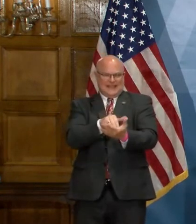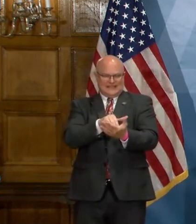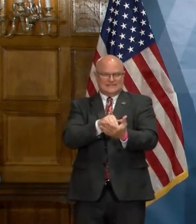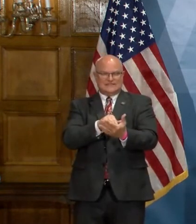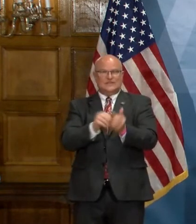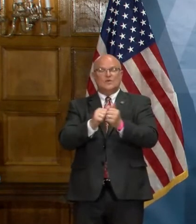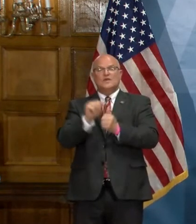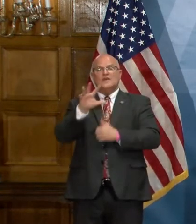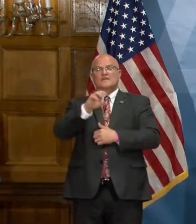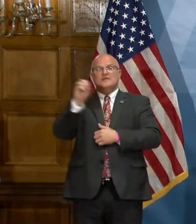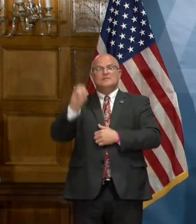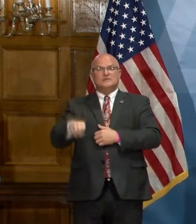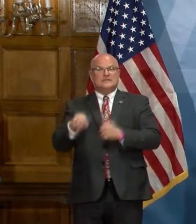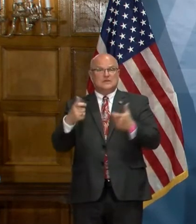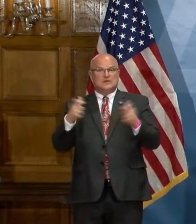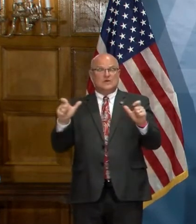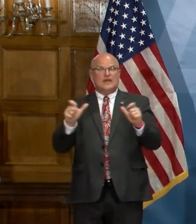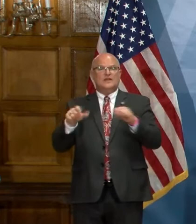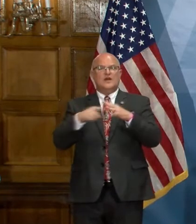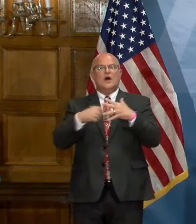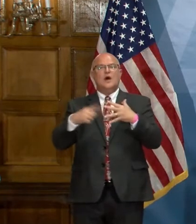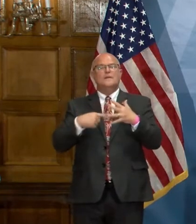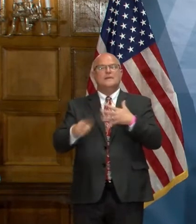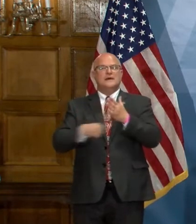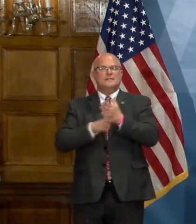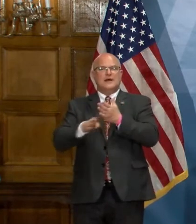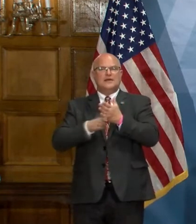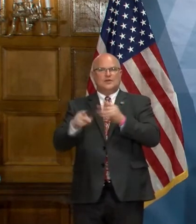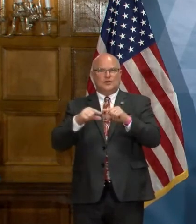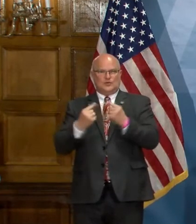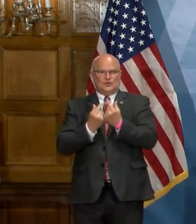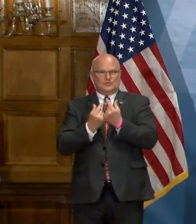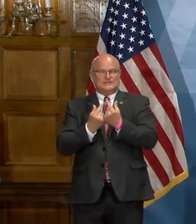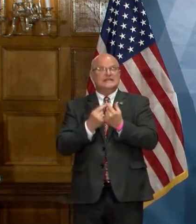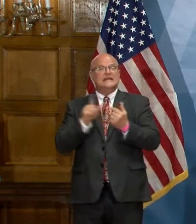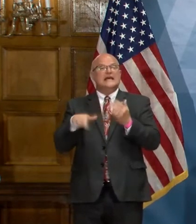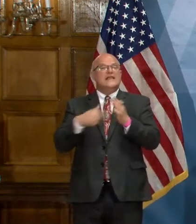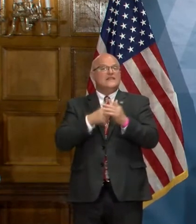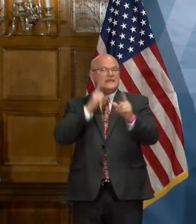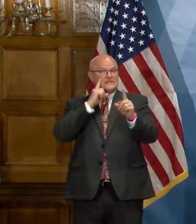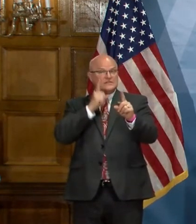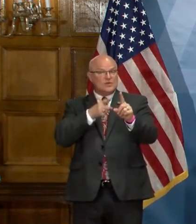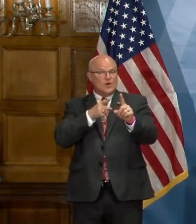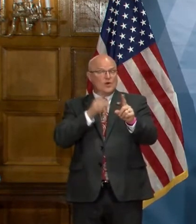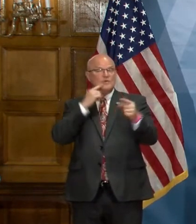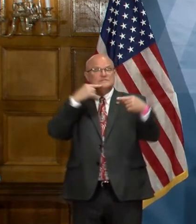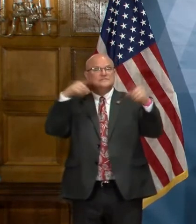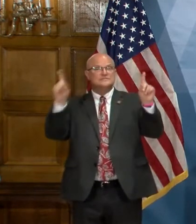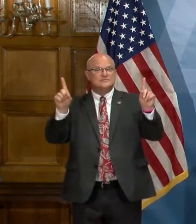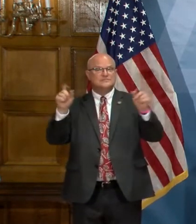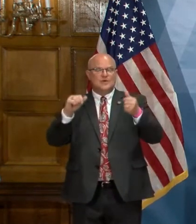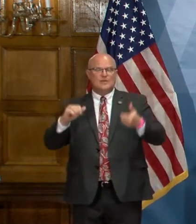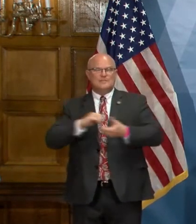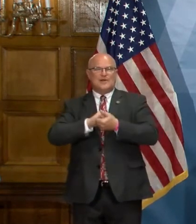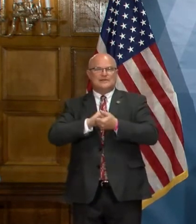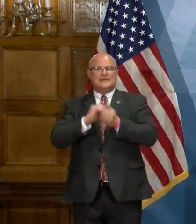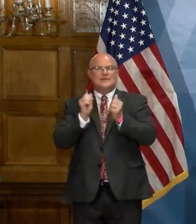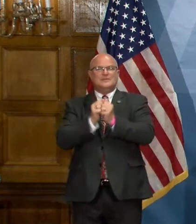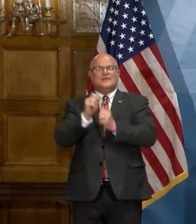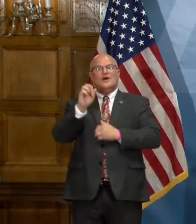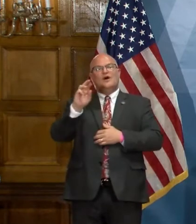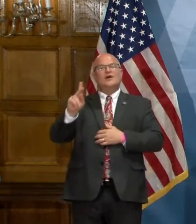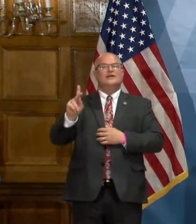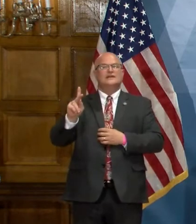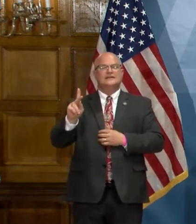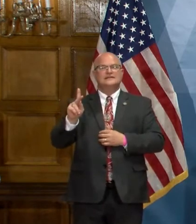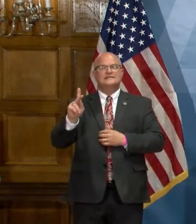with 50% or greater being among minority groups. This goal will be achieved with partnerships with the